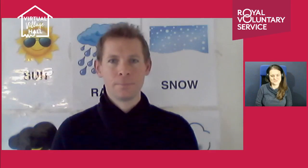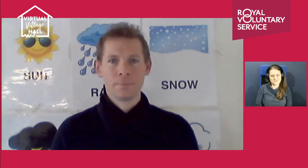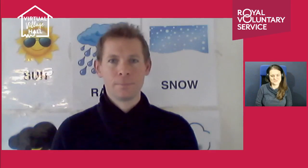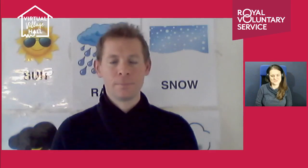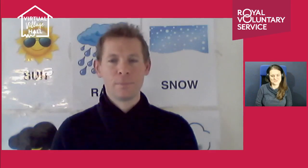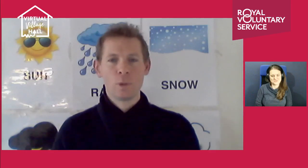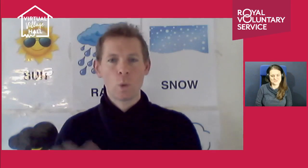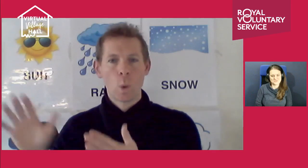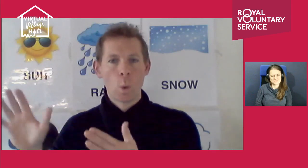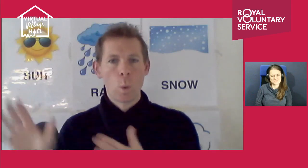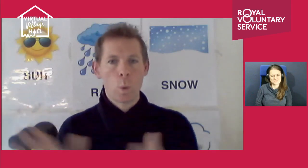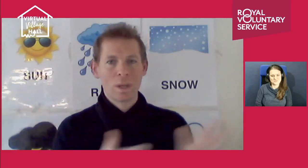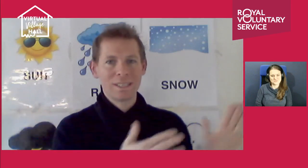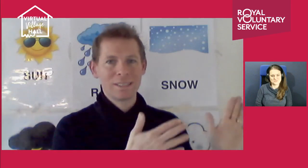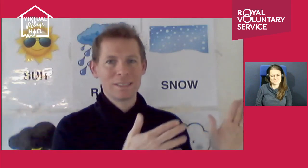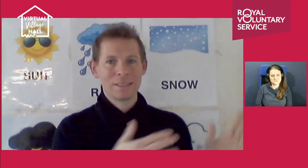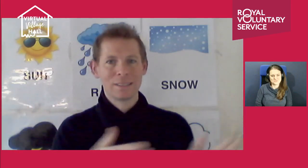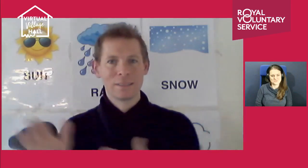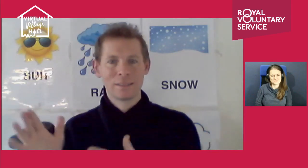thunder,